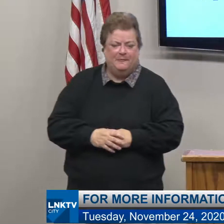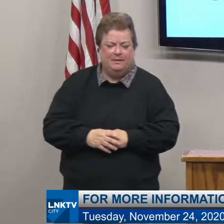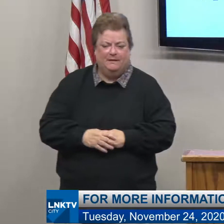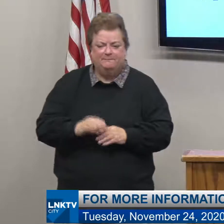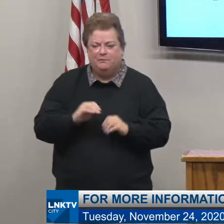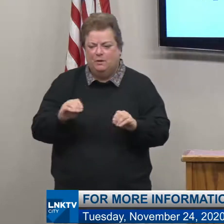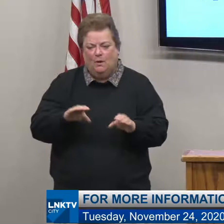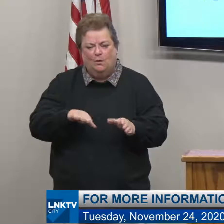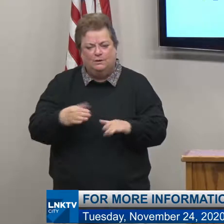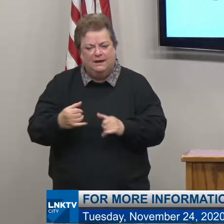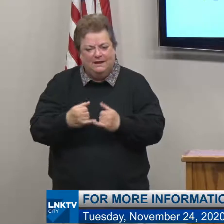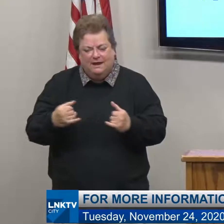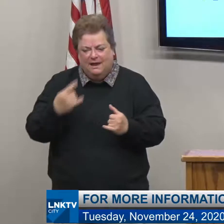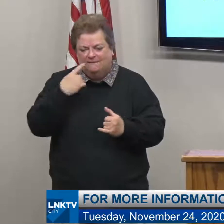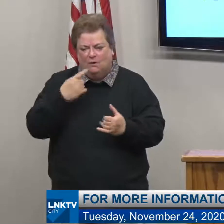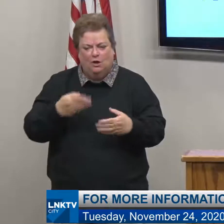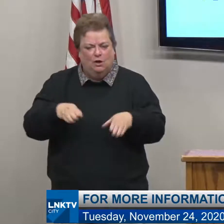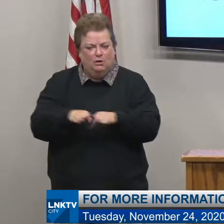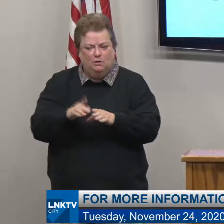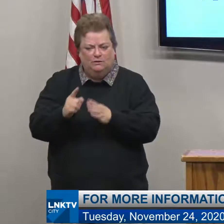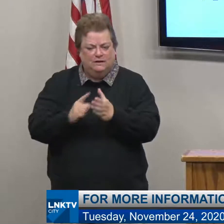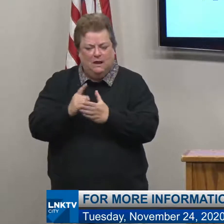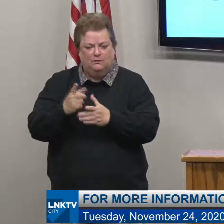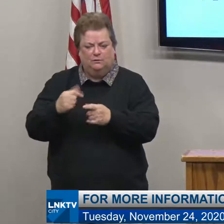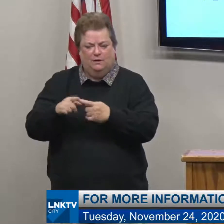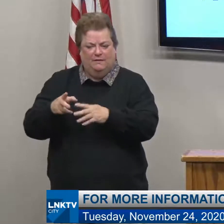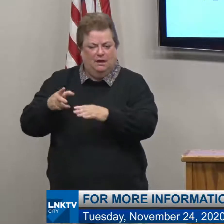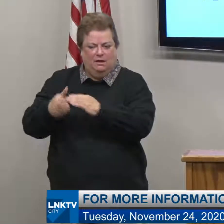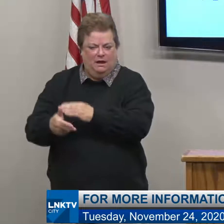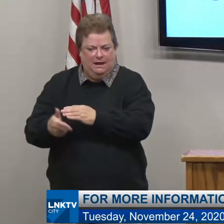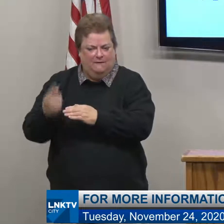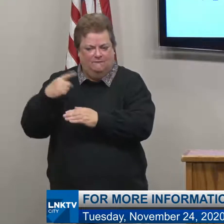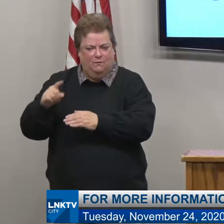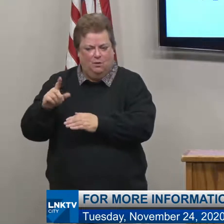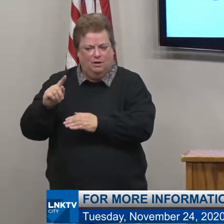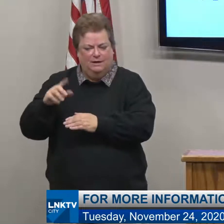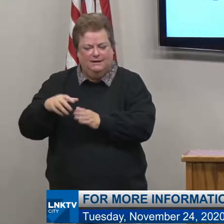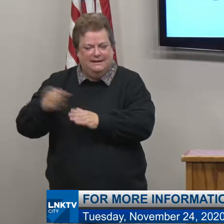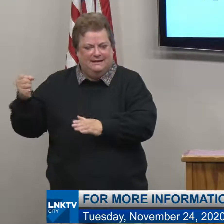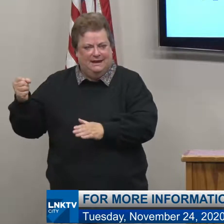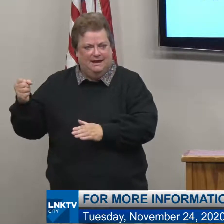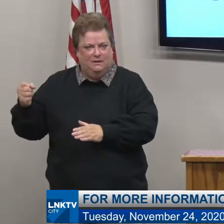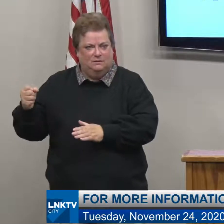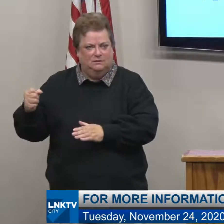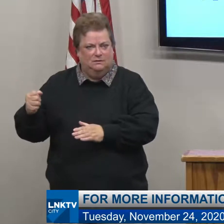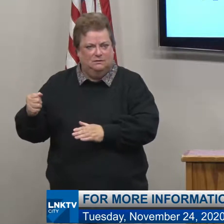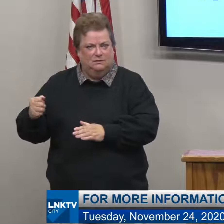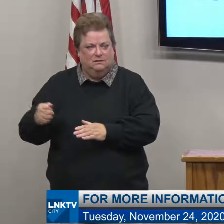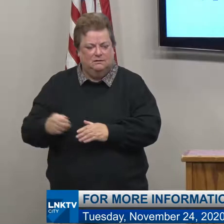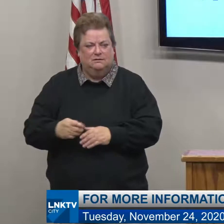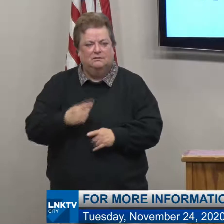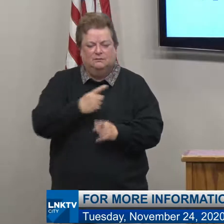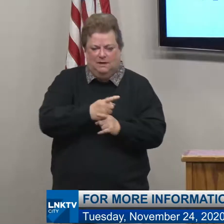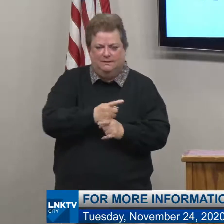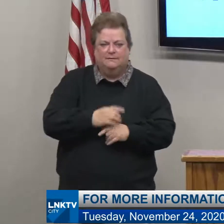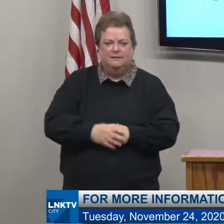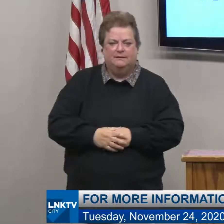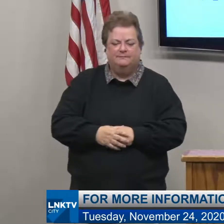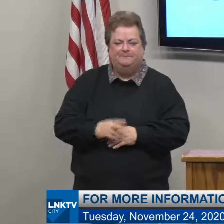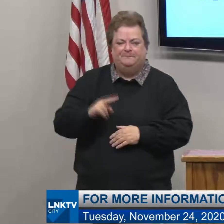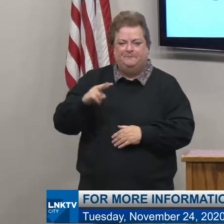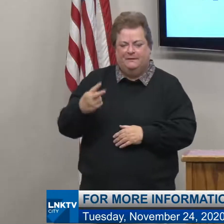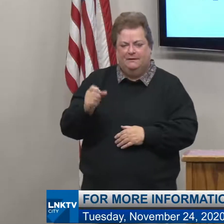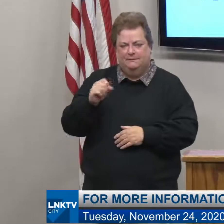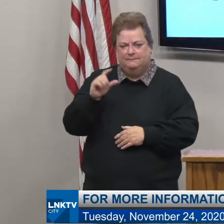deadline or closing hour for when they're cut off if they're doing takeout. Right. Okay. Second